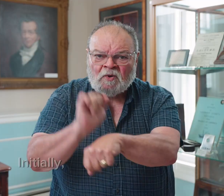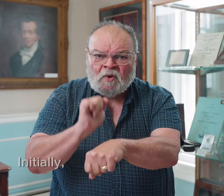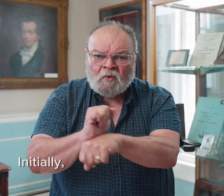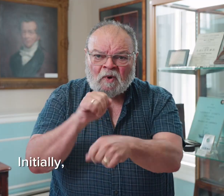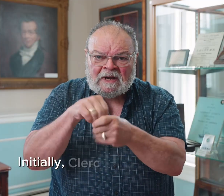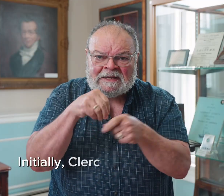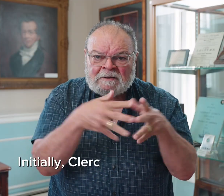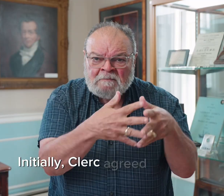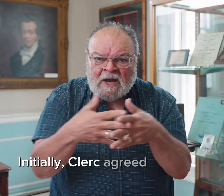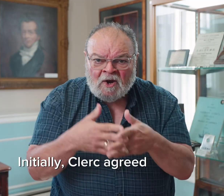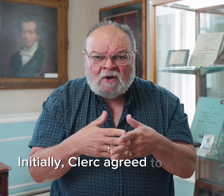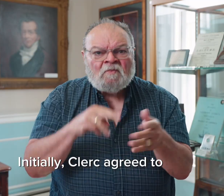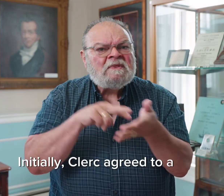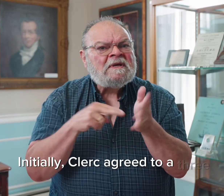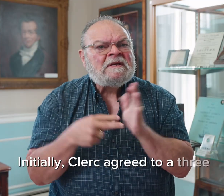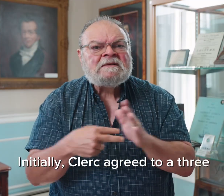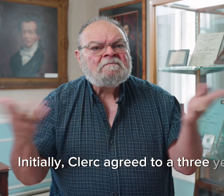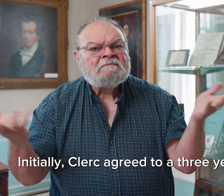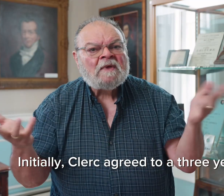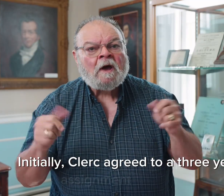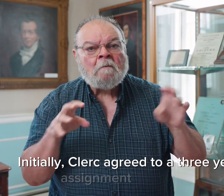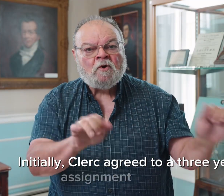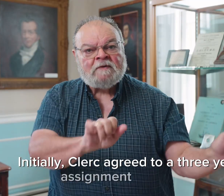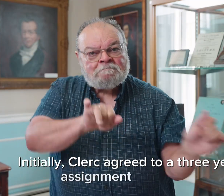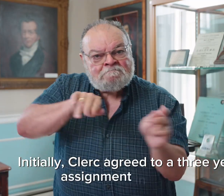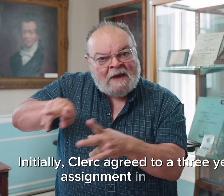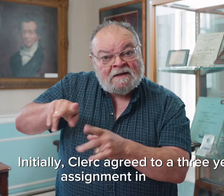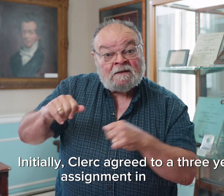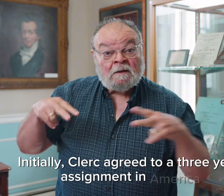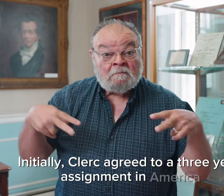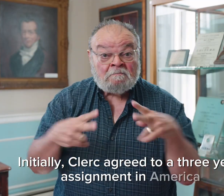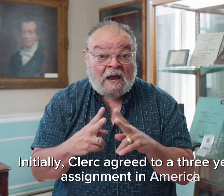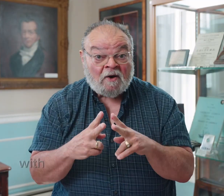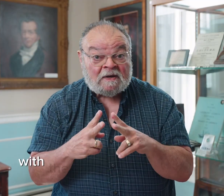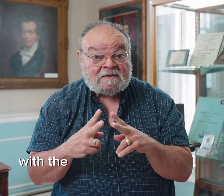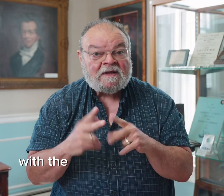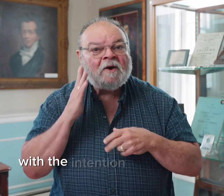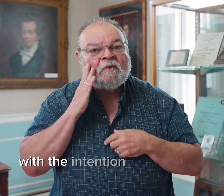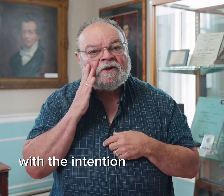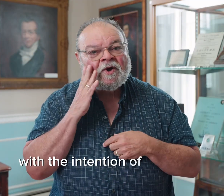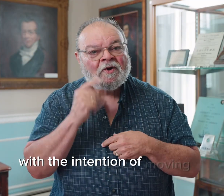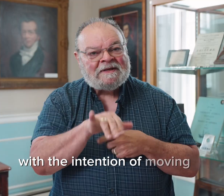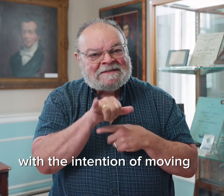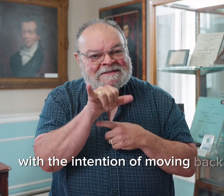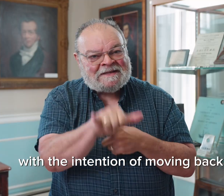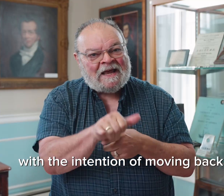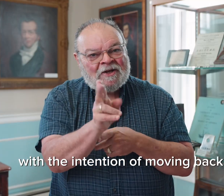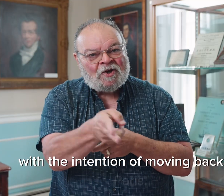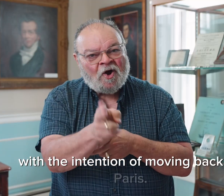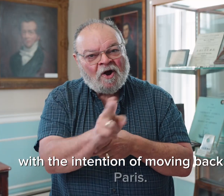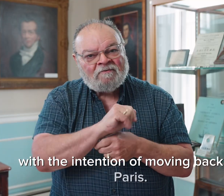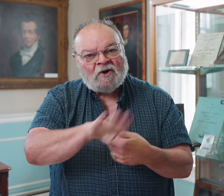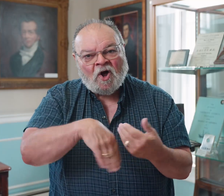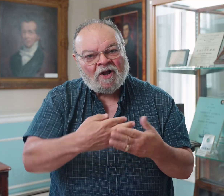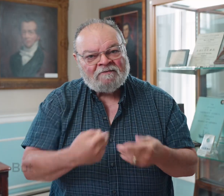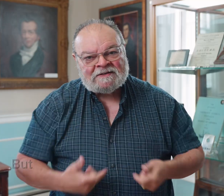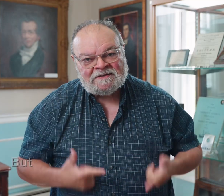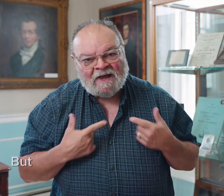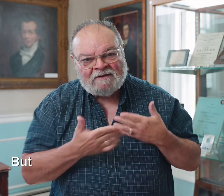Initially, Clerc agreed to a 3-year assignment in America with the intention of moving back to Paris. But, as